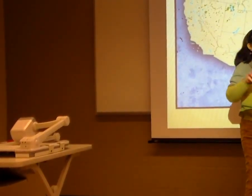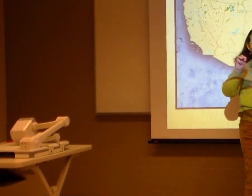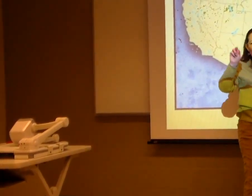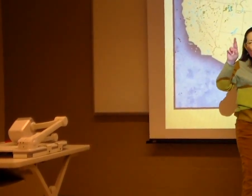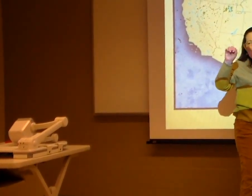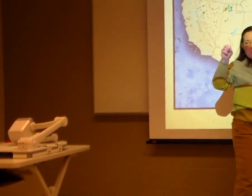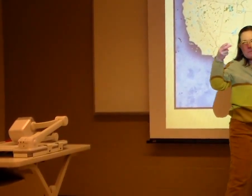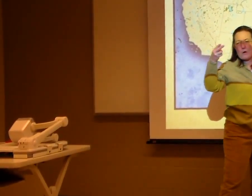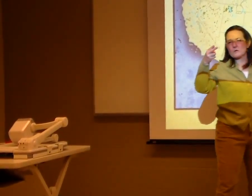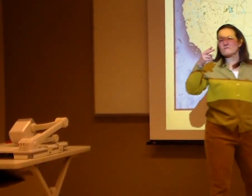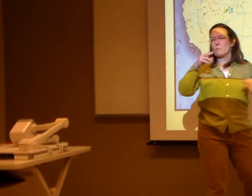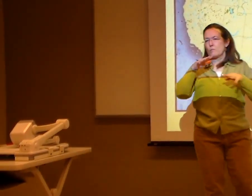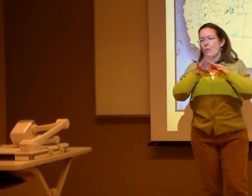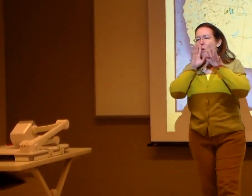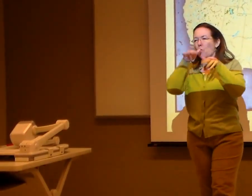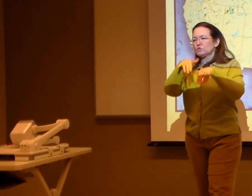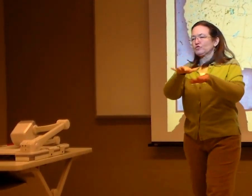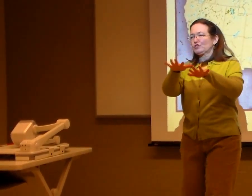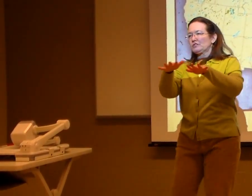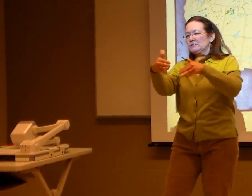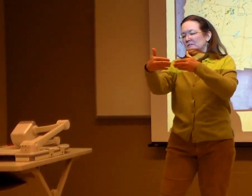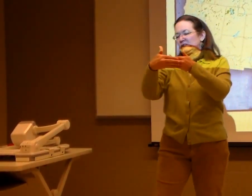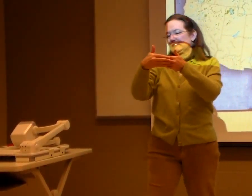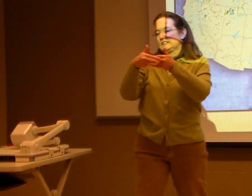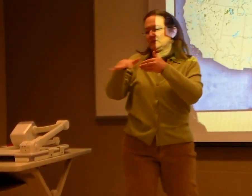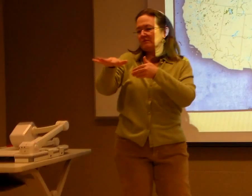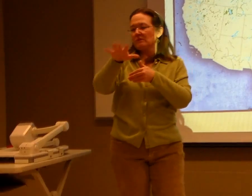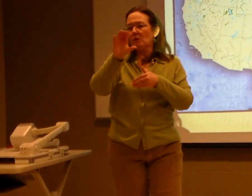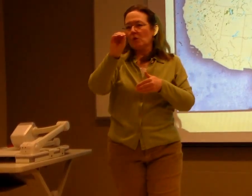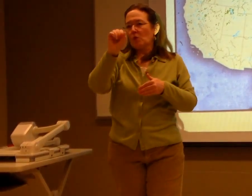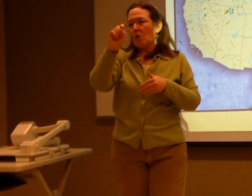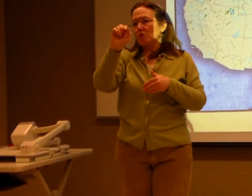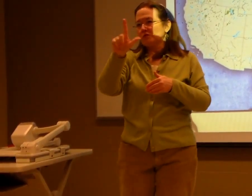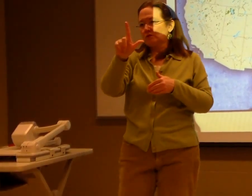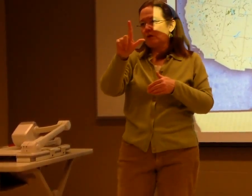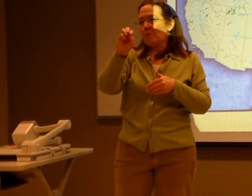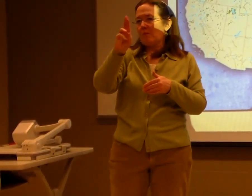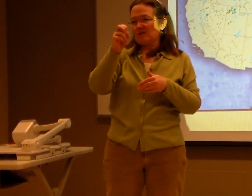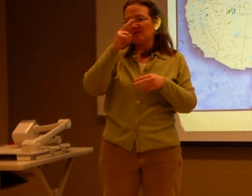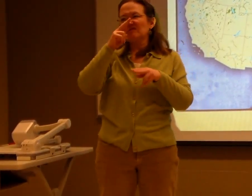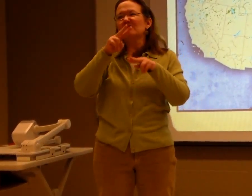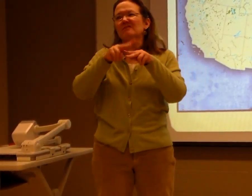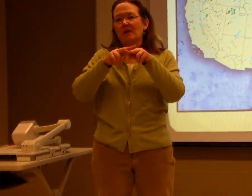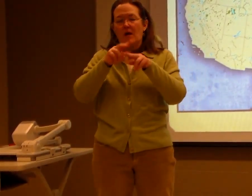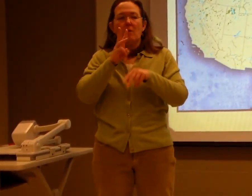This is located right here, those marshes, and they're very near the ocean as well.